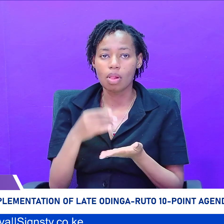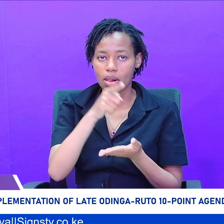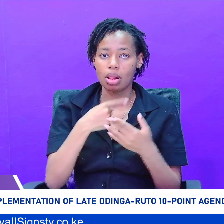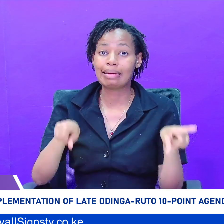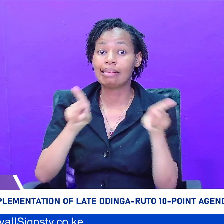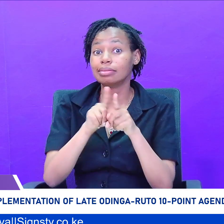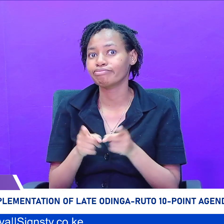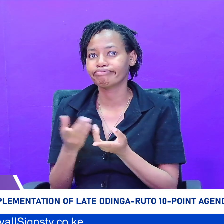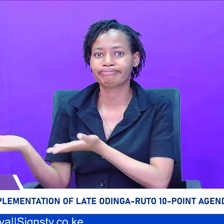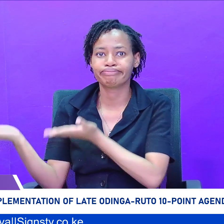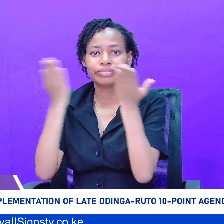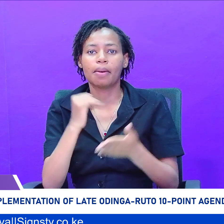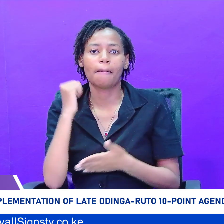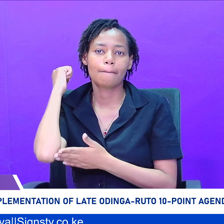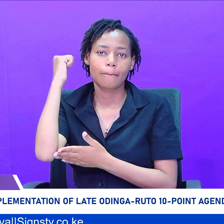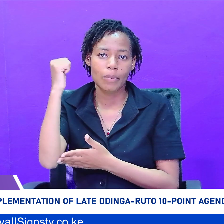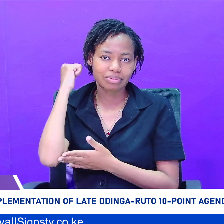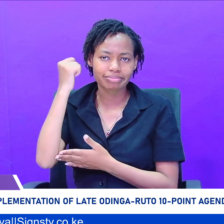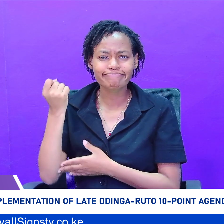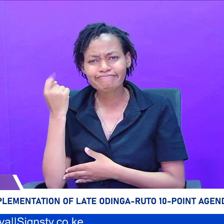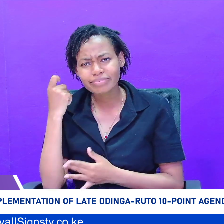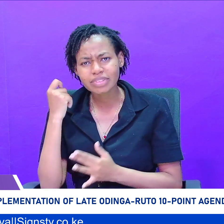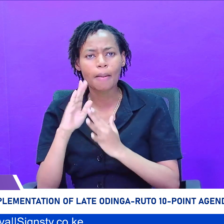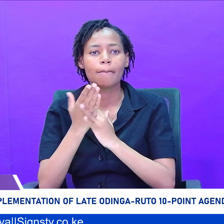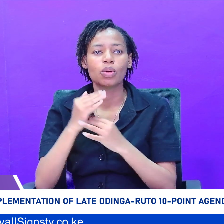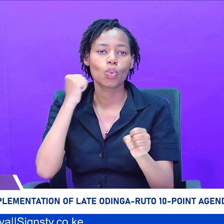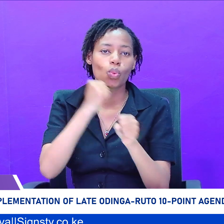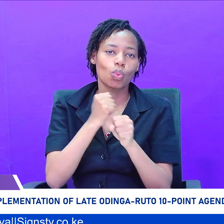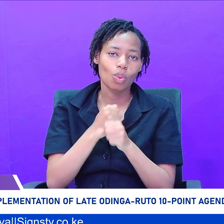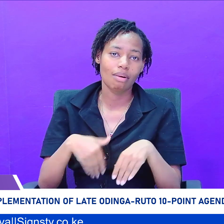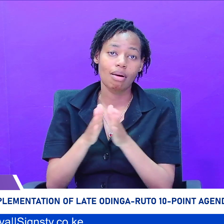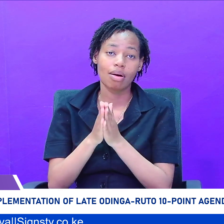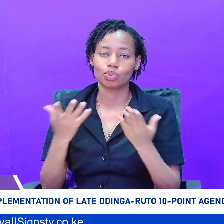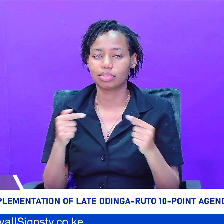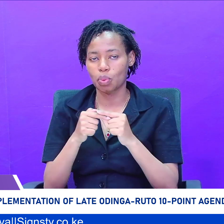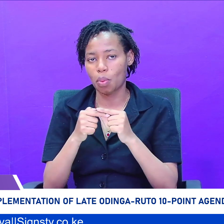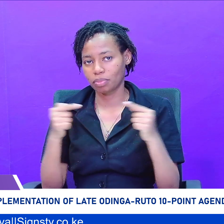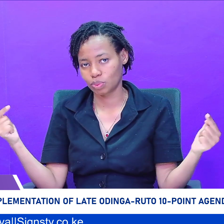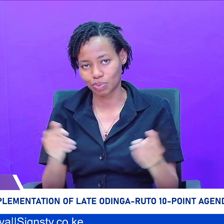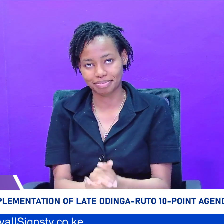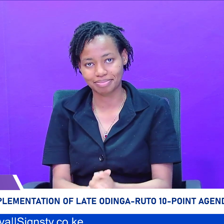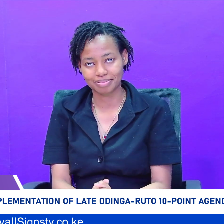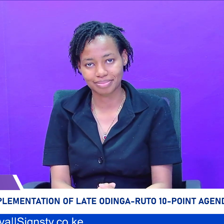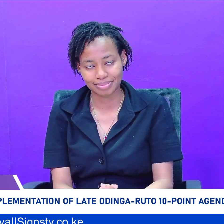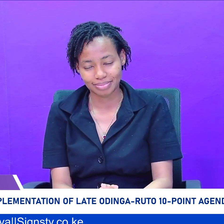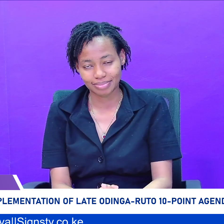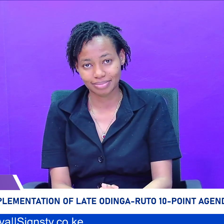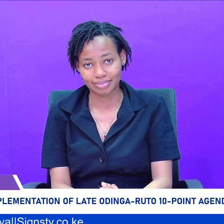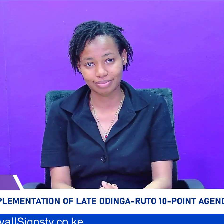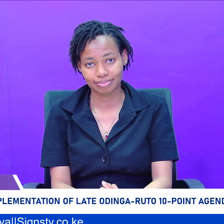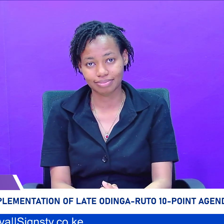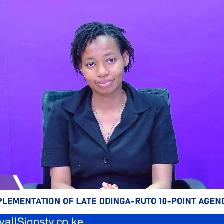seen by ODM and as the foundation of the current political understanding between the ruling coalition and